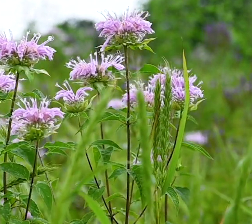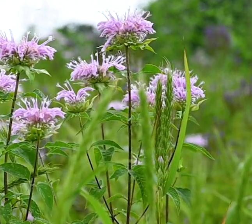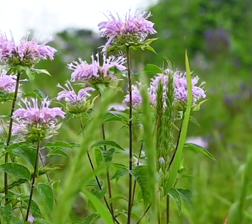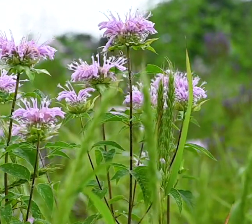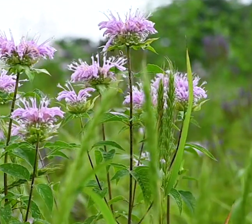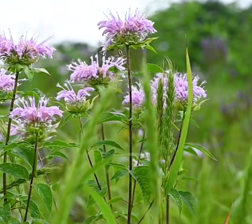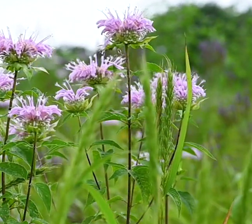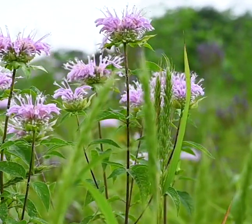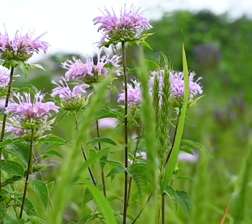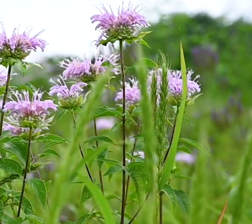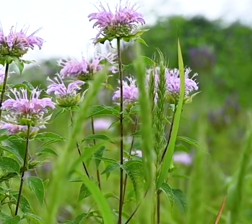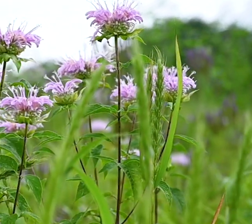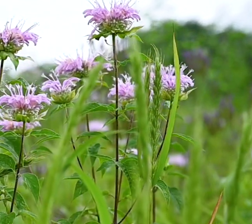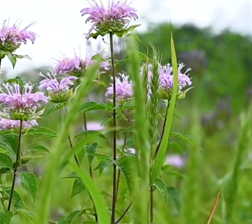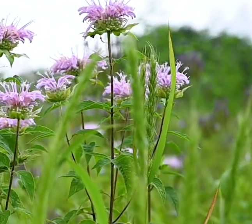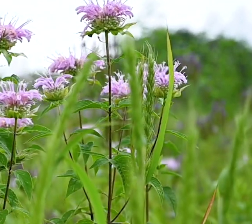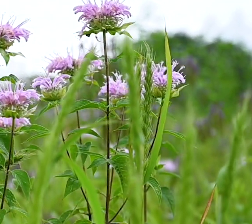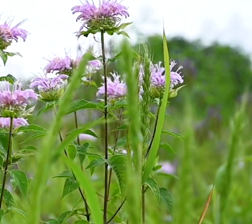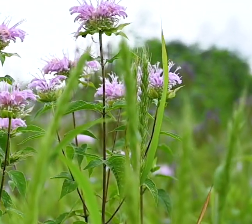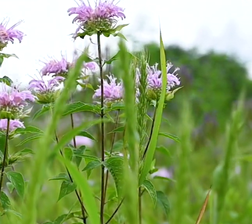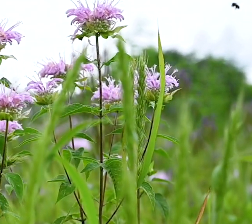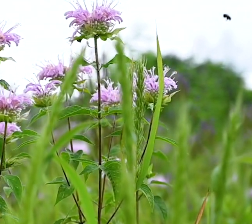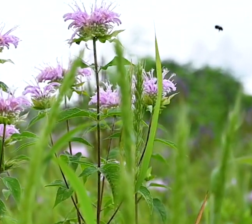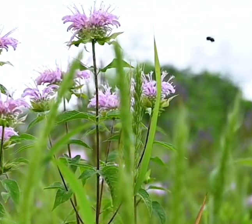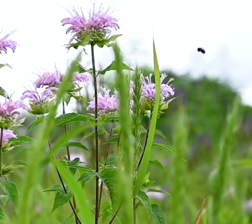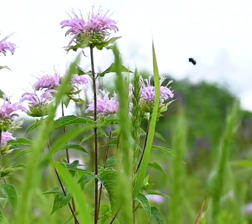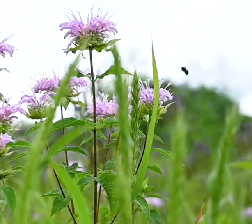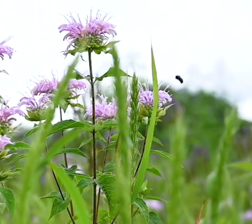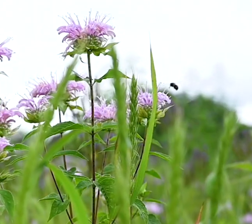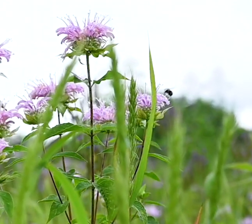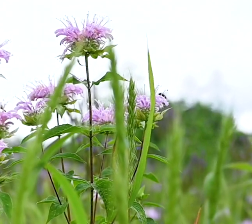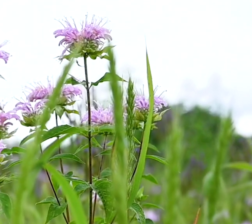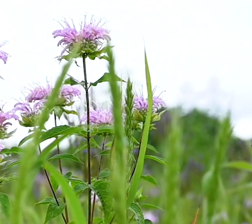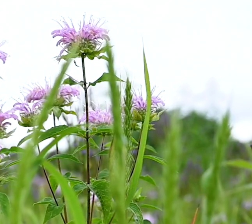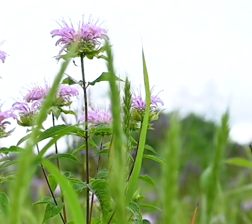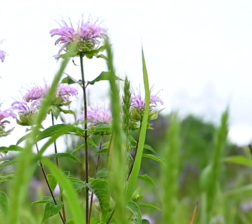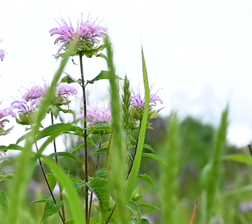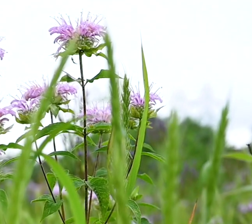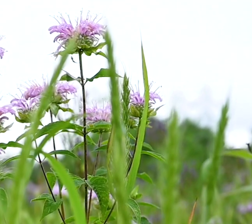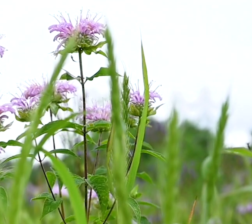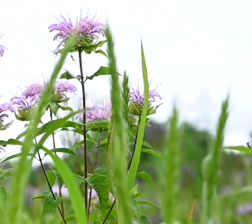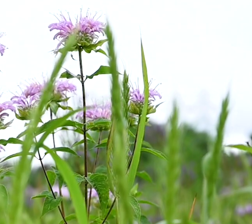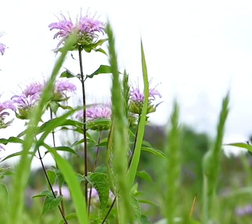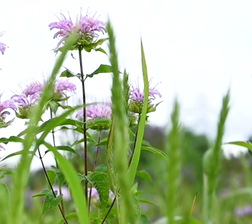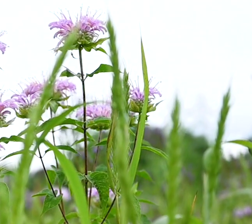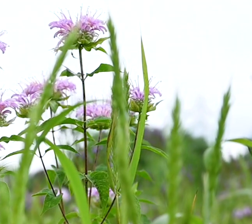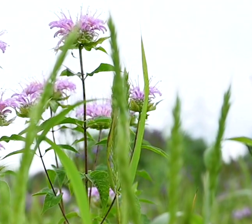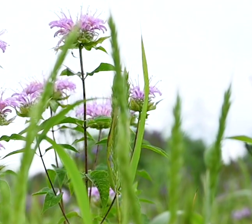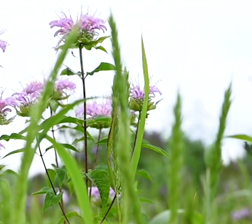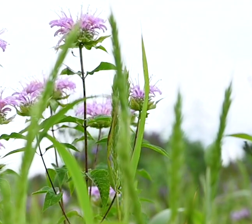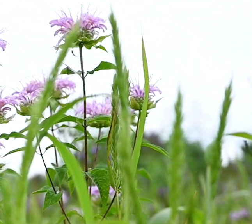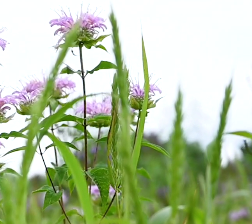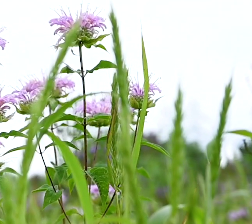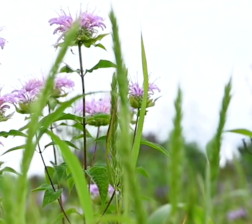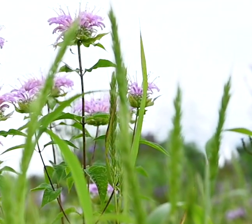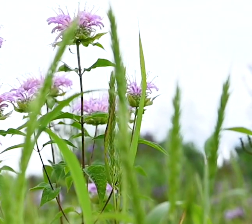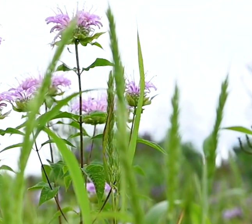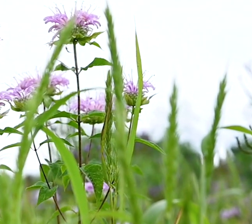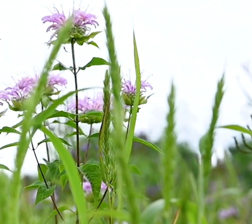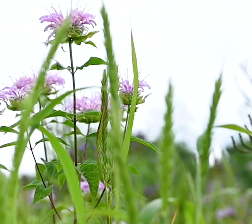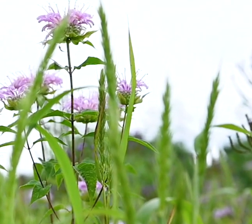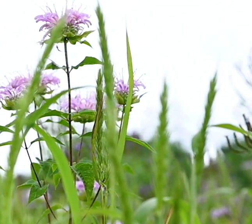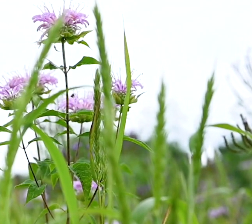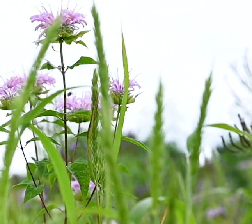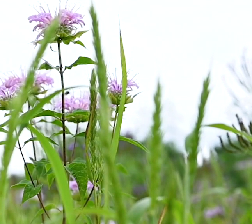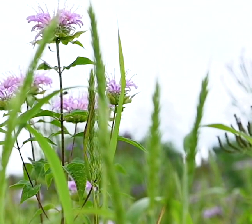love for current and future generations. And I cannot think of a better partner for Howard County to join forces